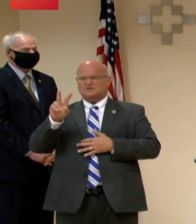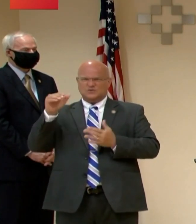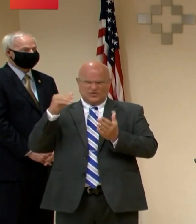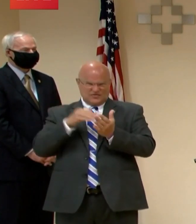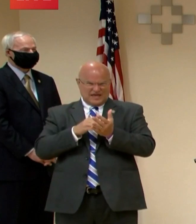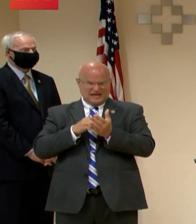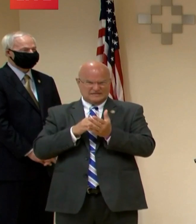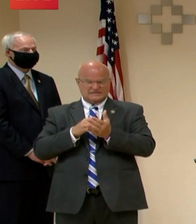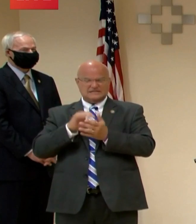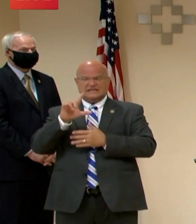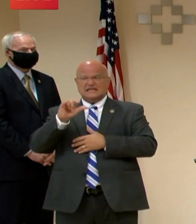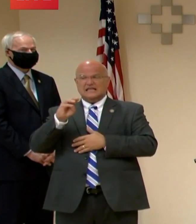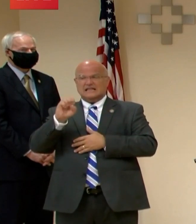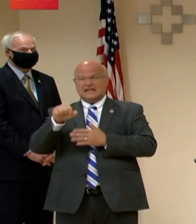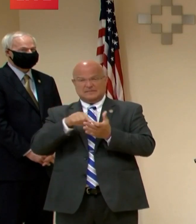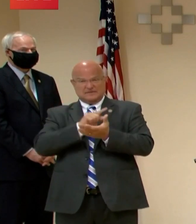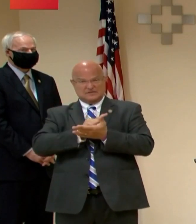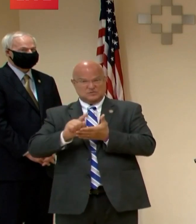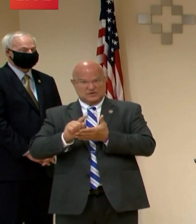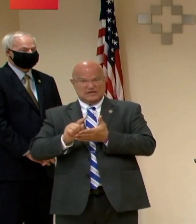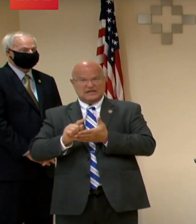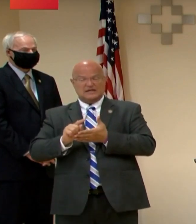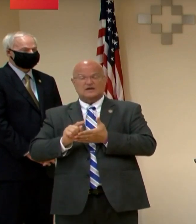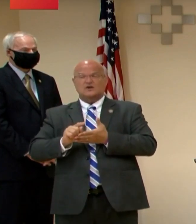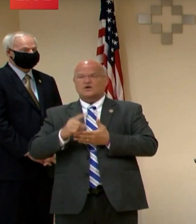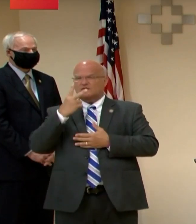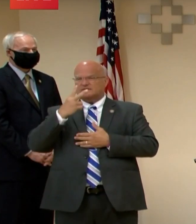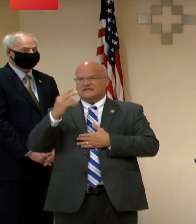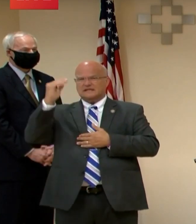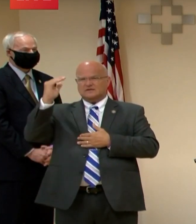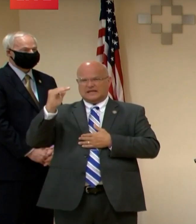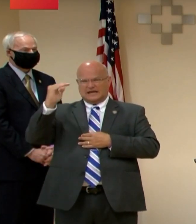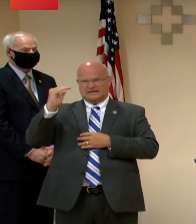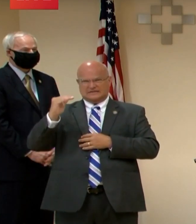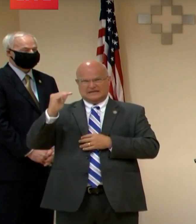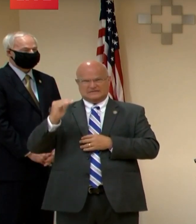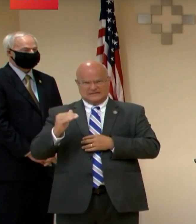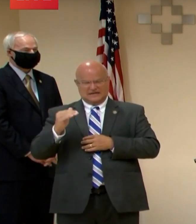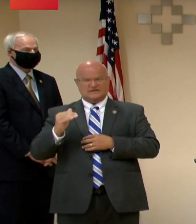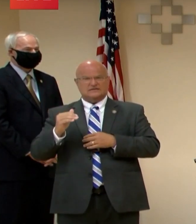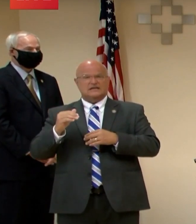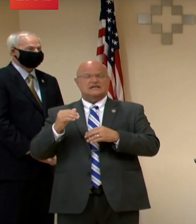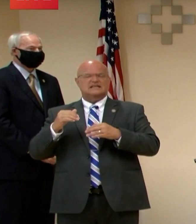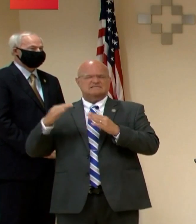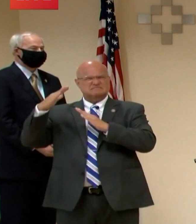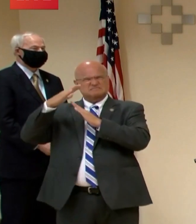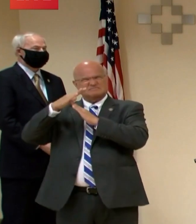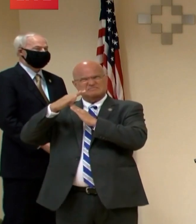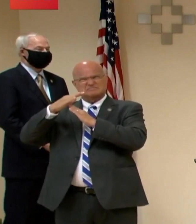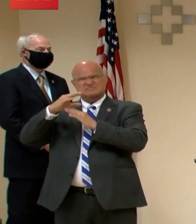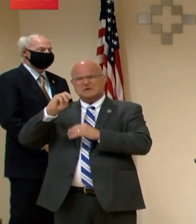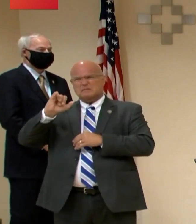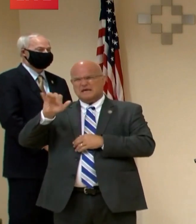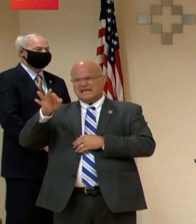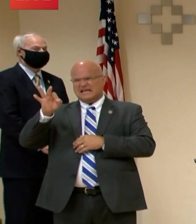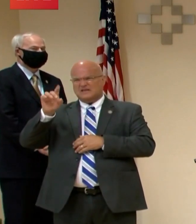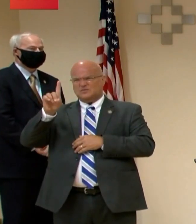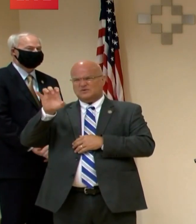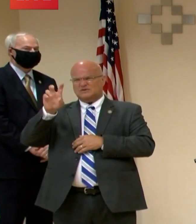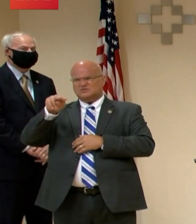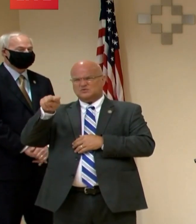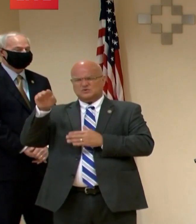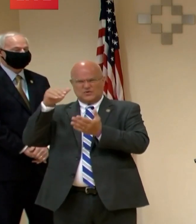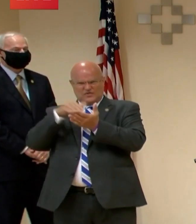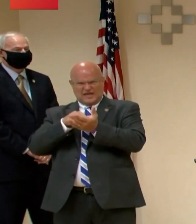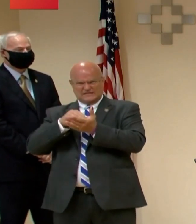92,000 continued claims this week. We've seen that drop every week since, I guess we reached the peak about May 9th at